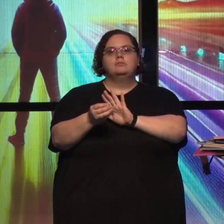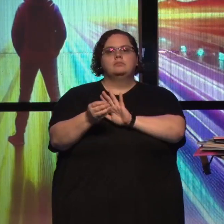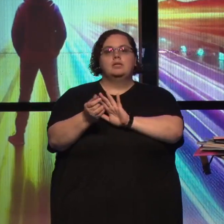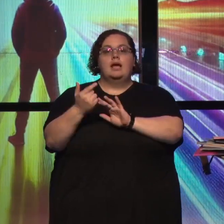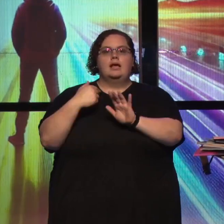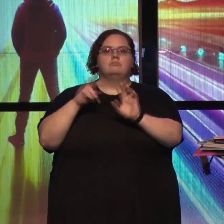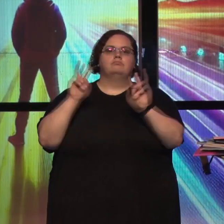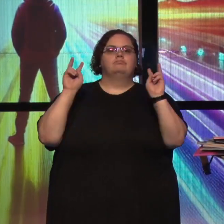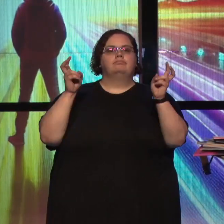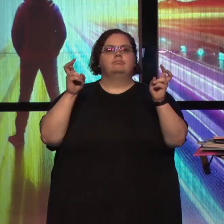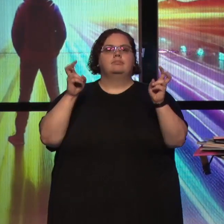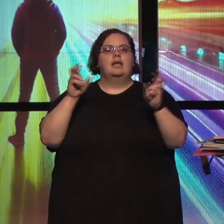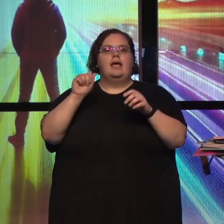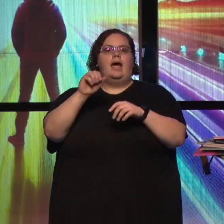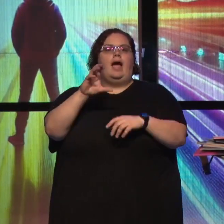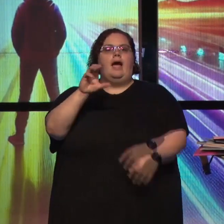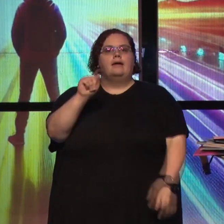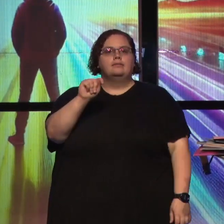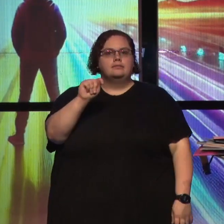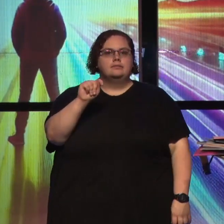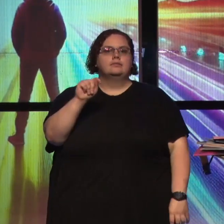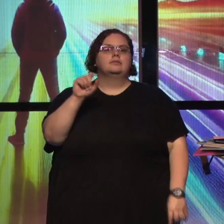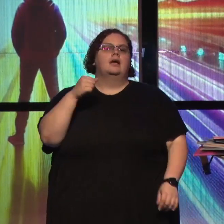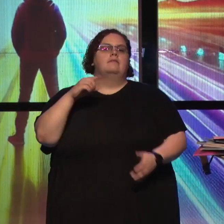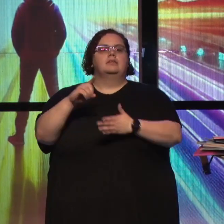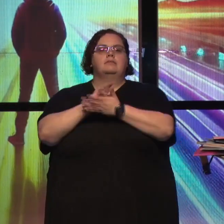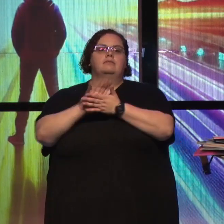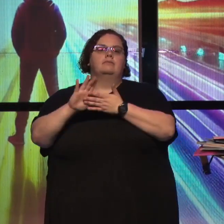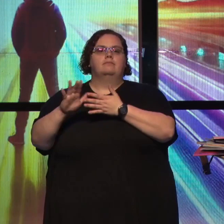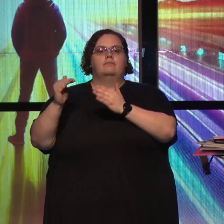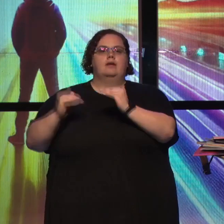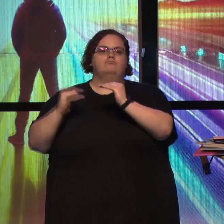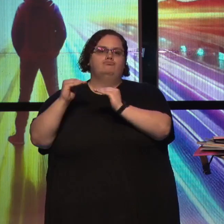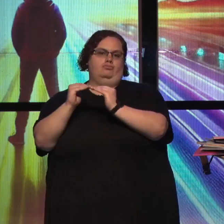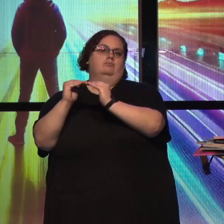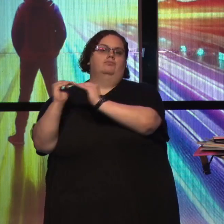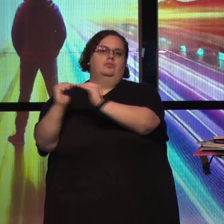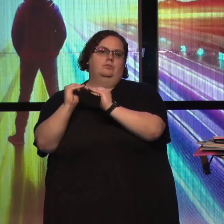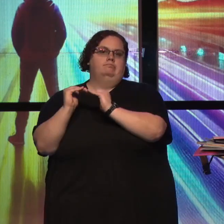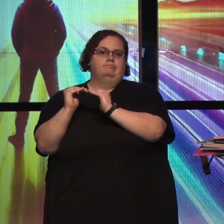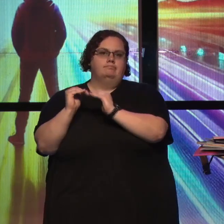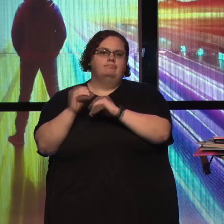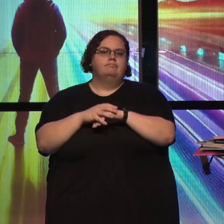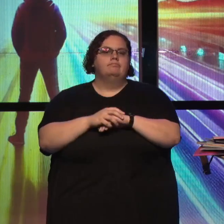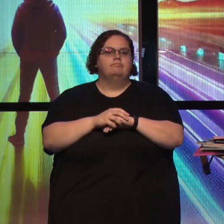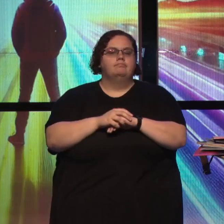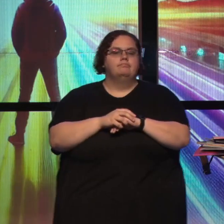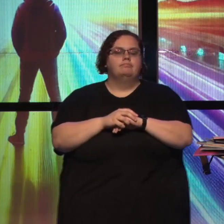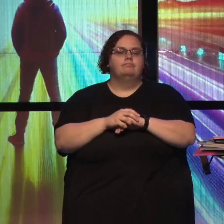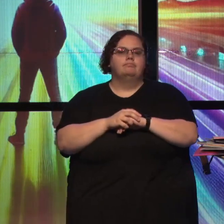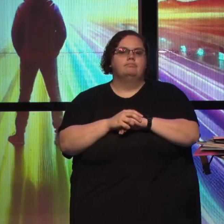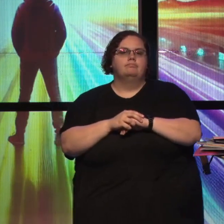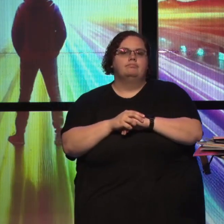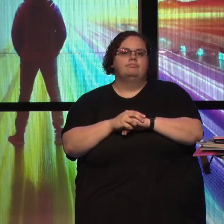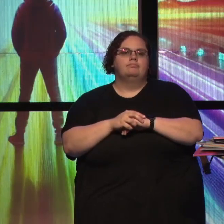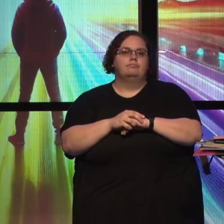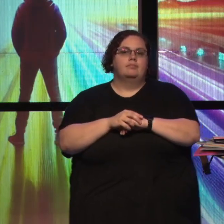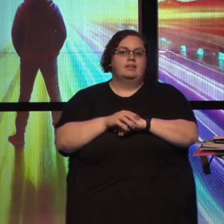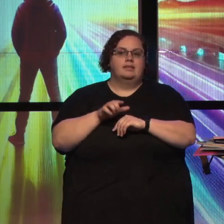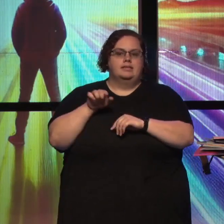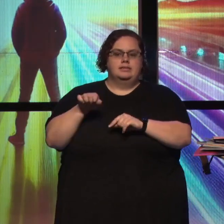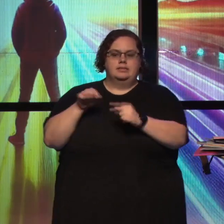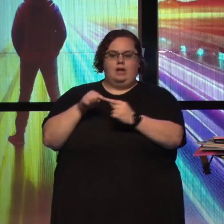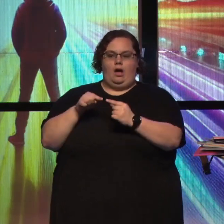Augustus. And it just put on record the arrogance of the empire. And this stands in sharp contrast